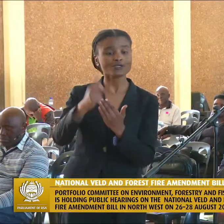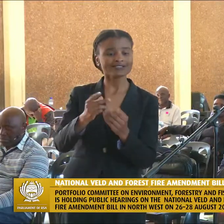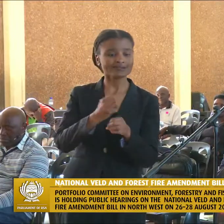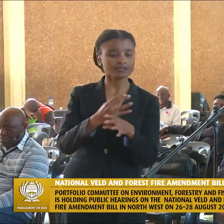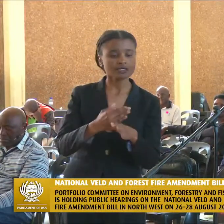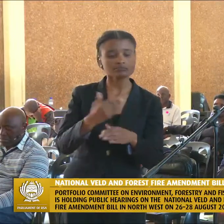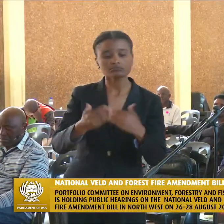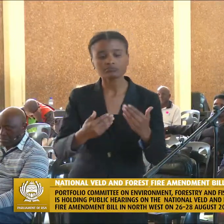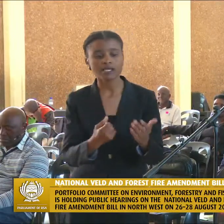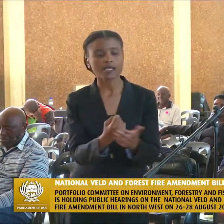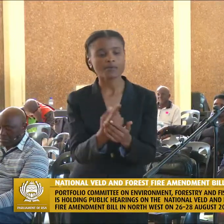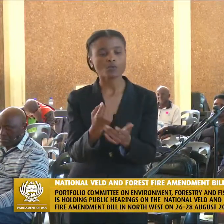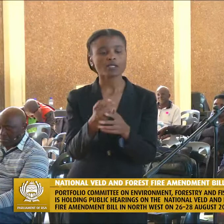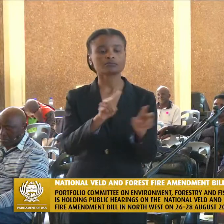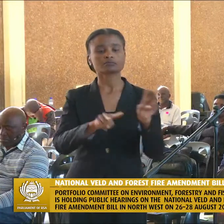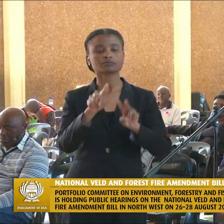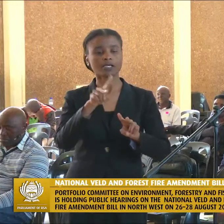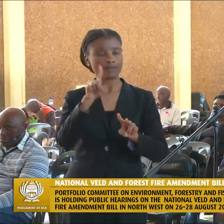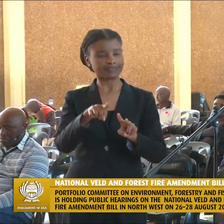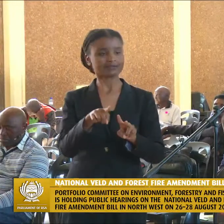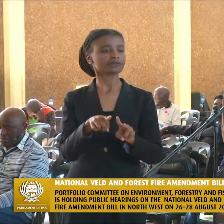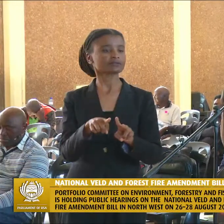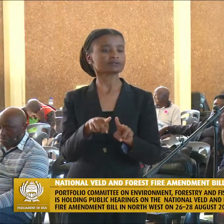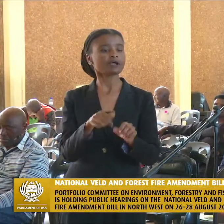that you have initiated